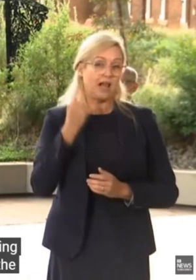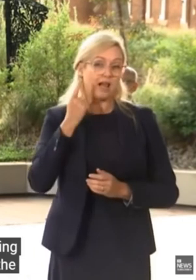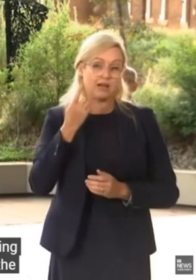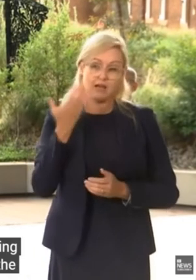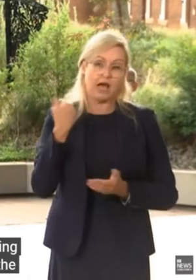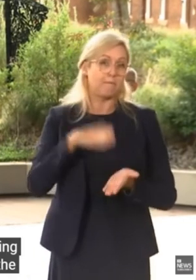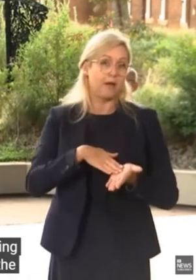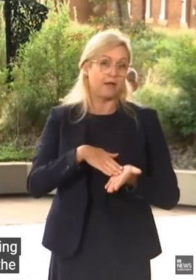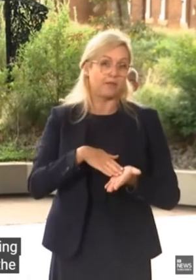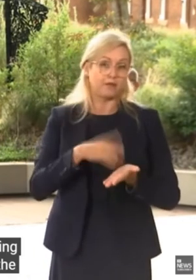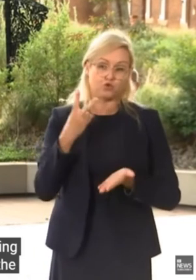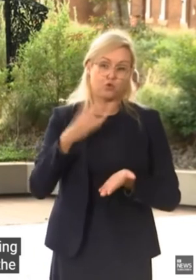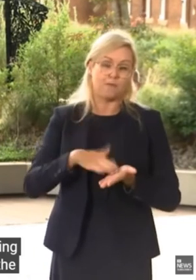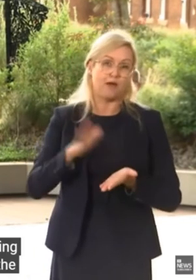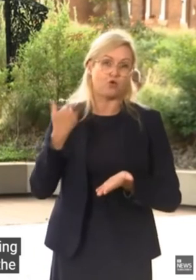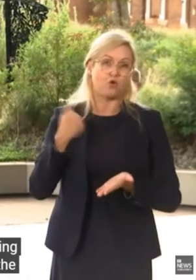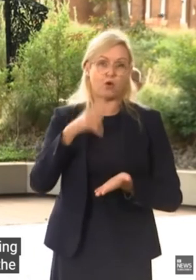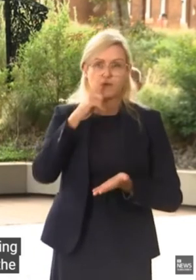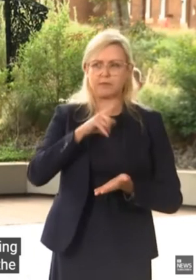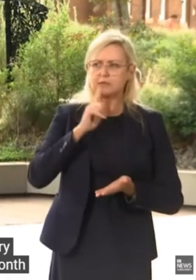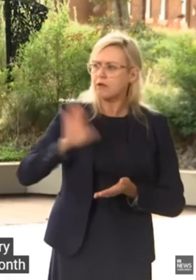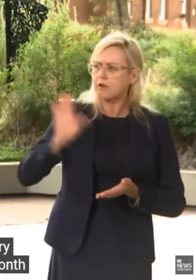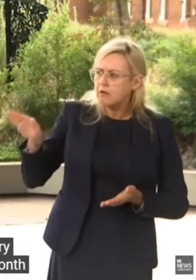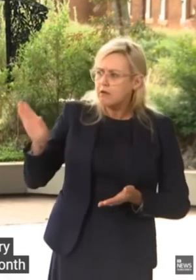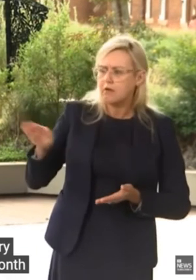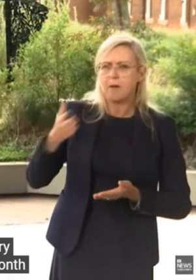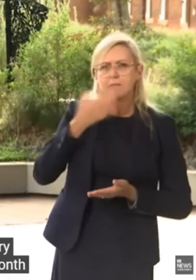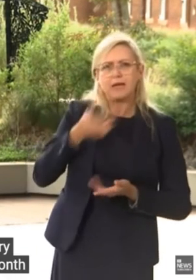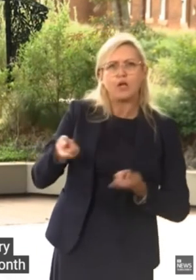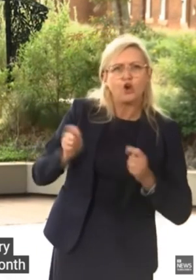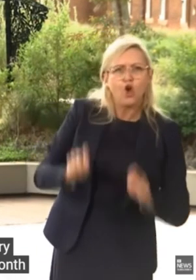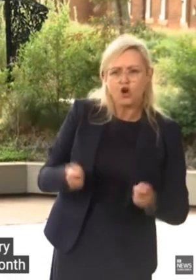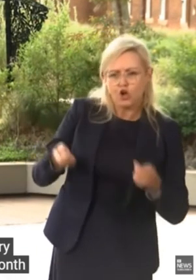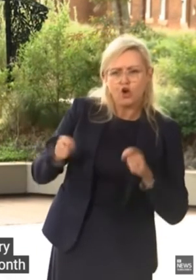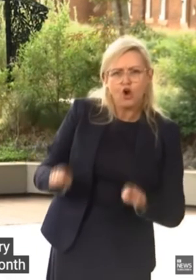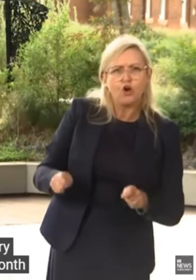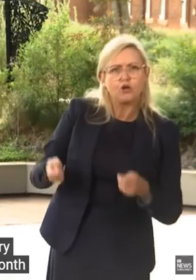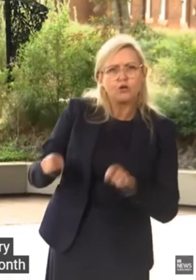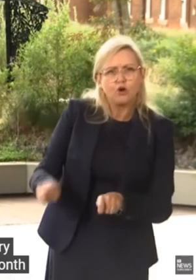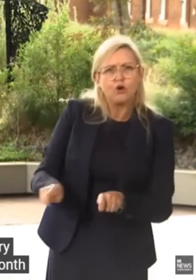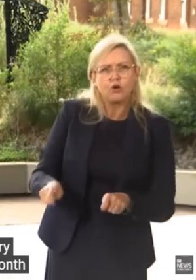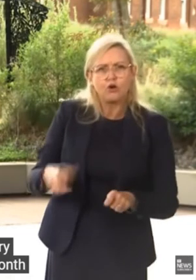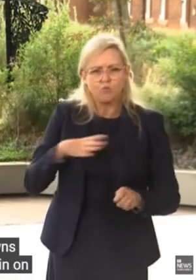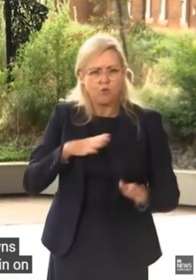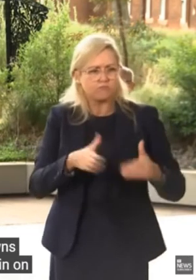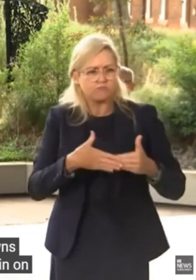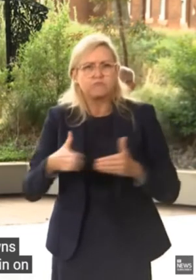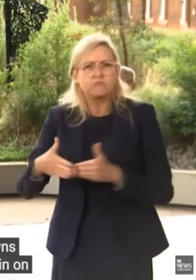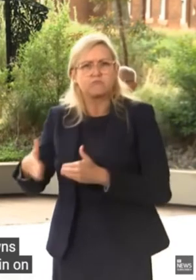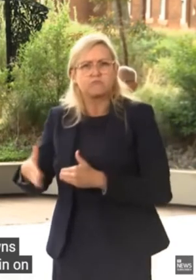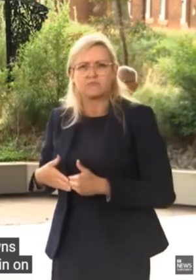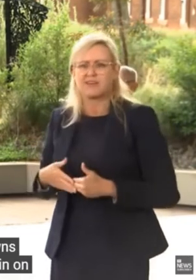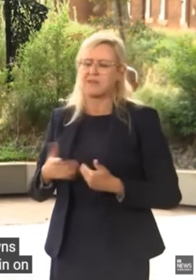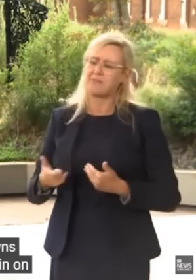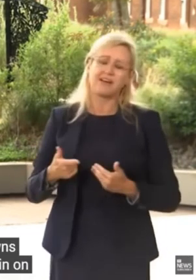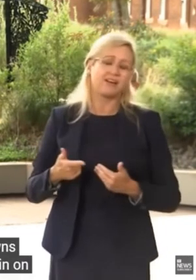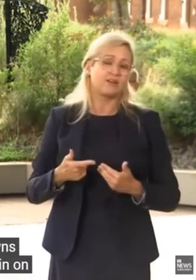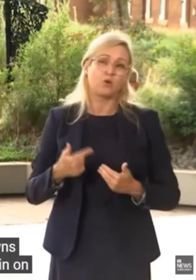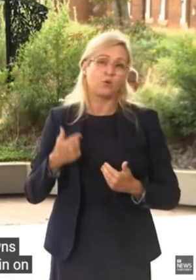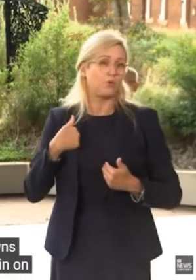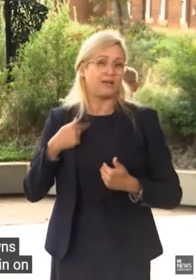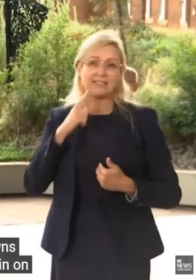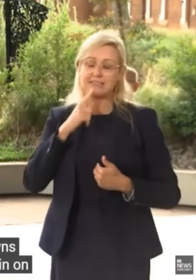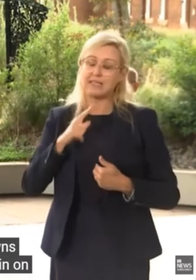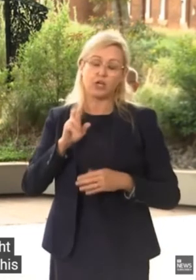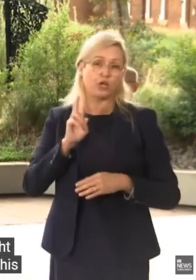for lockdowns. Lockdowns cause immense pain on businesses and families right across the state. And